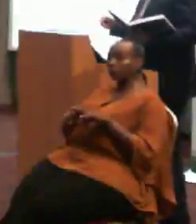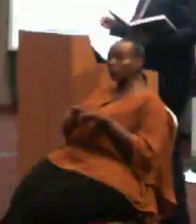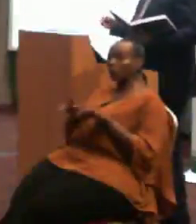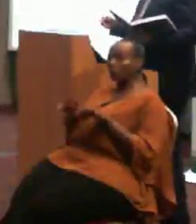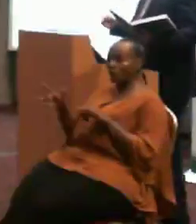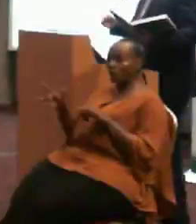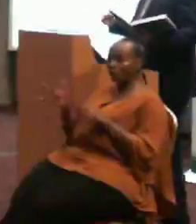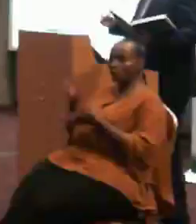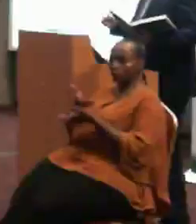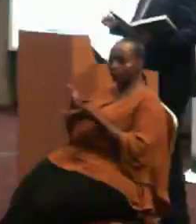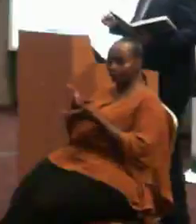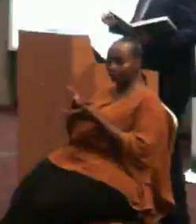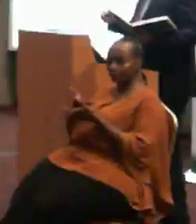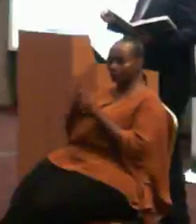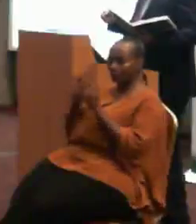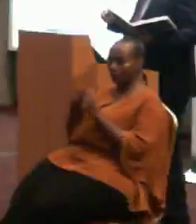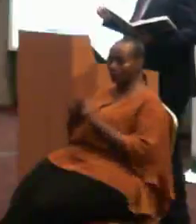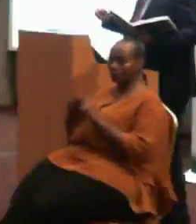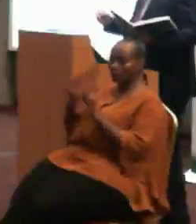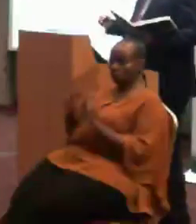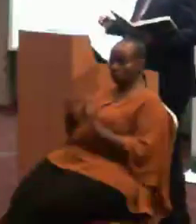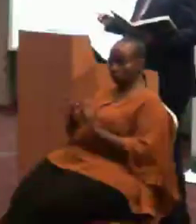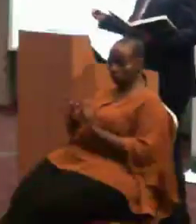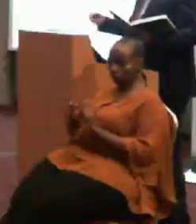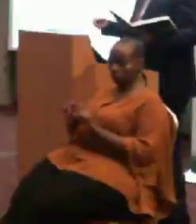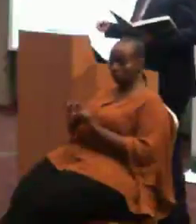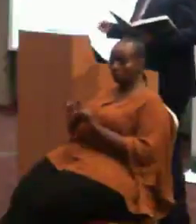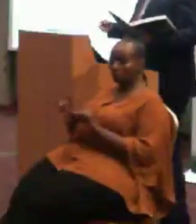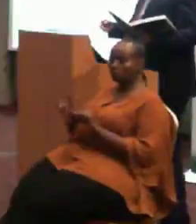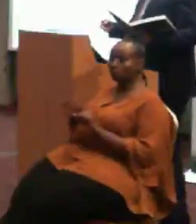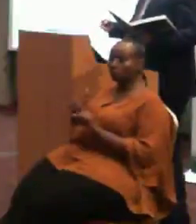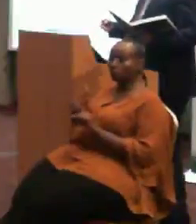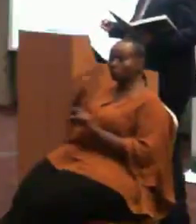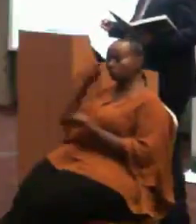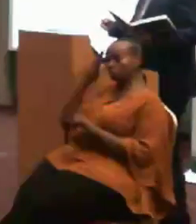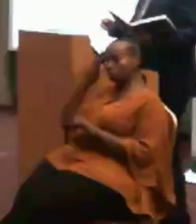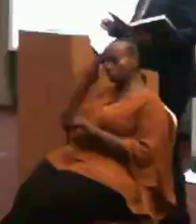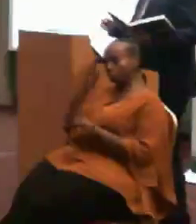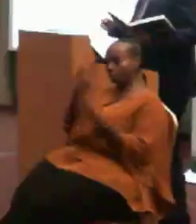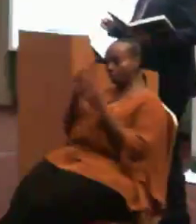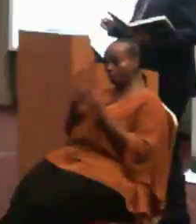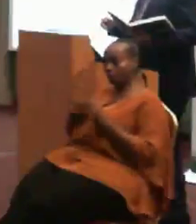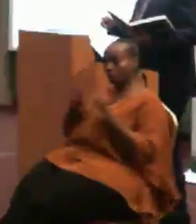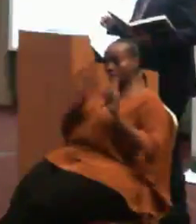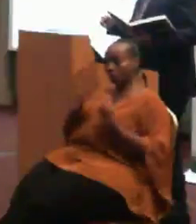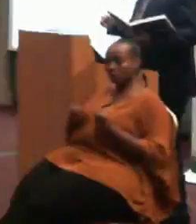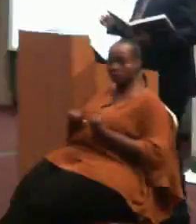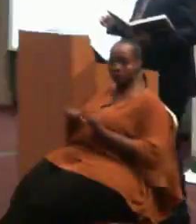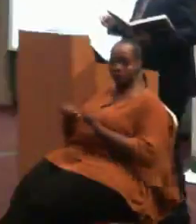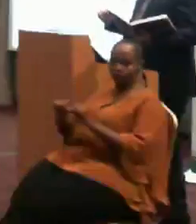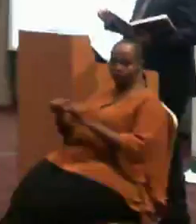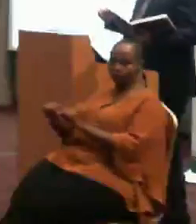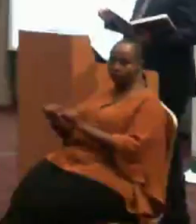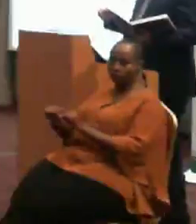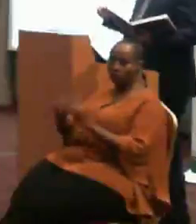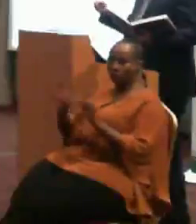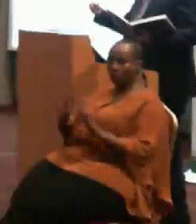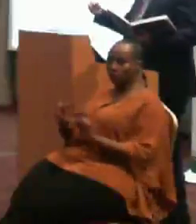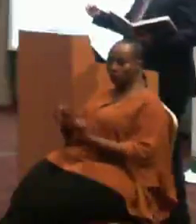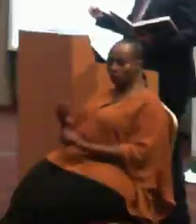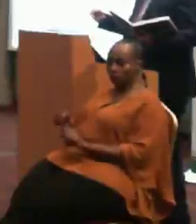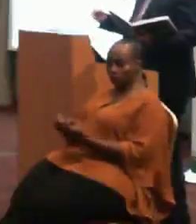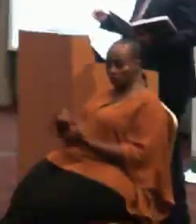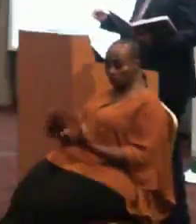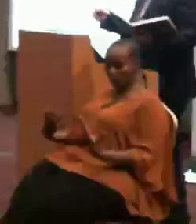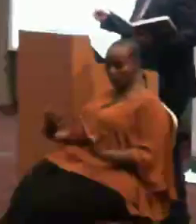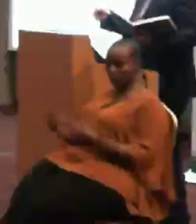overall price of electricity. Now the question is, what is the sustainable price of electricity for Eskom? But if it's not